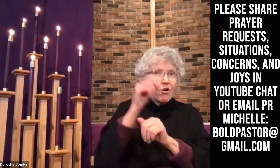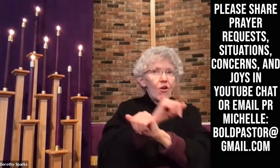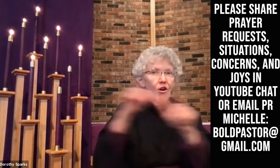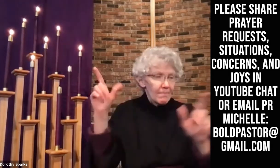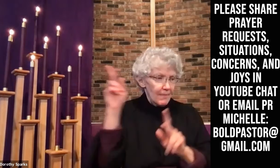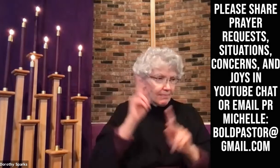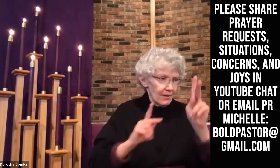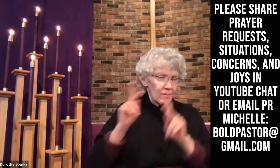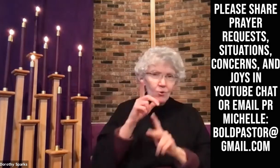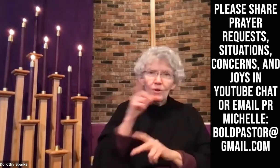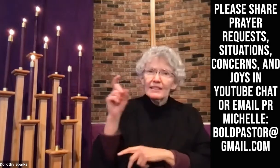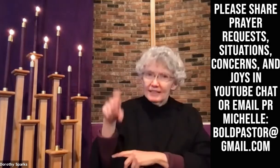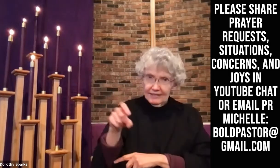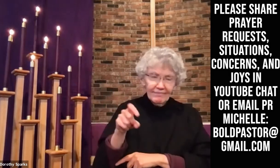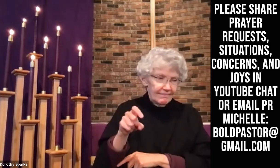Let us pray.